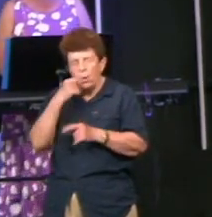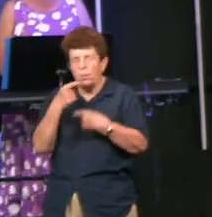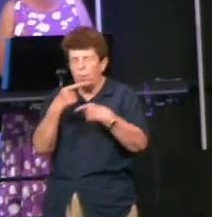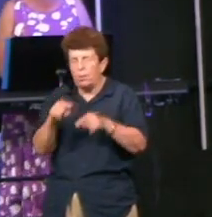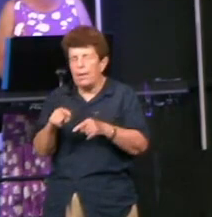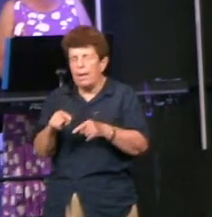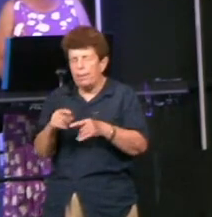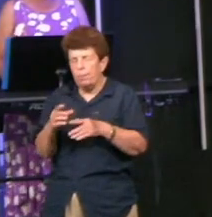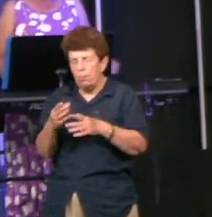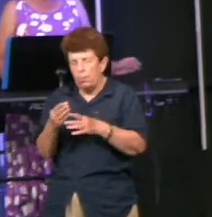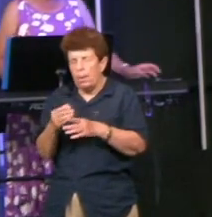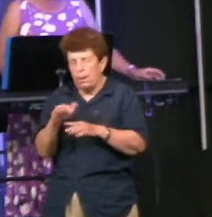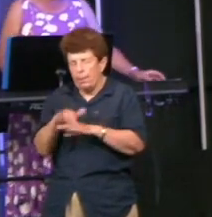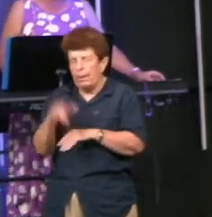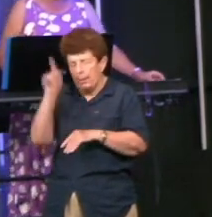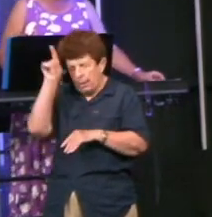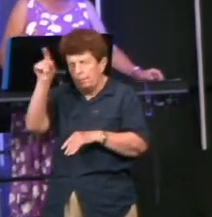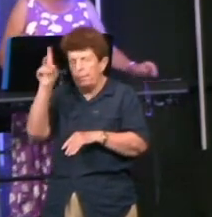with me, church?